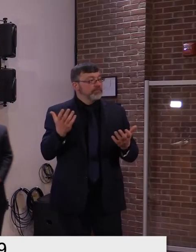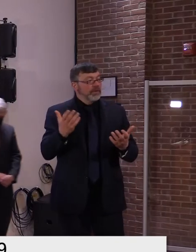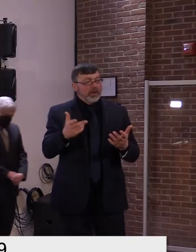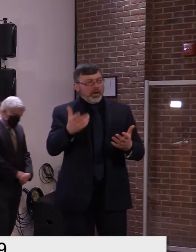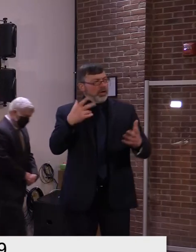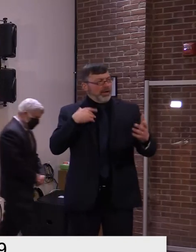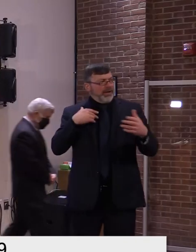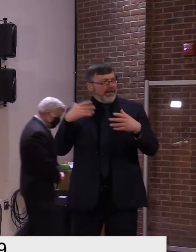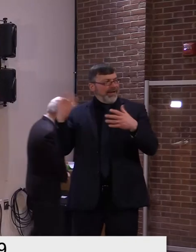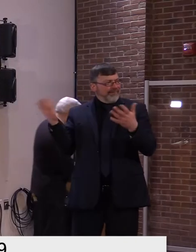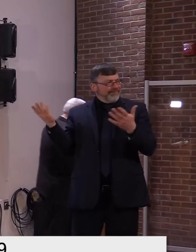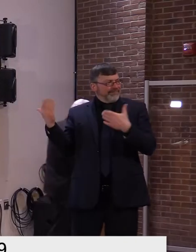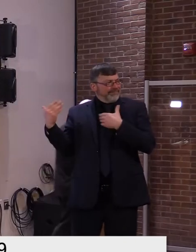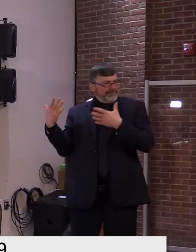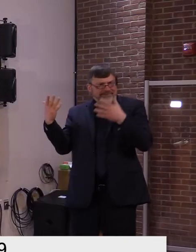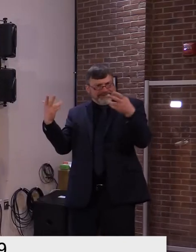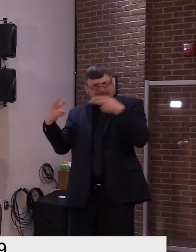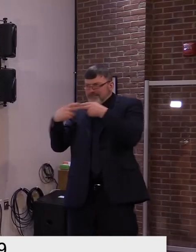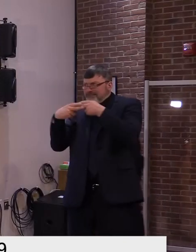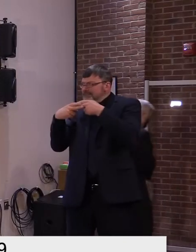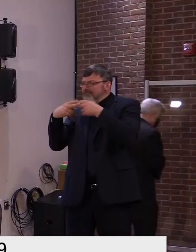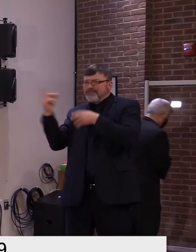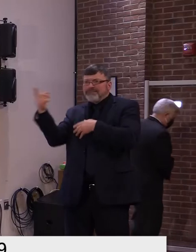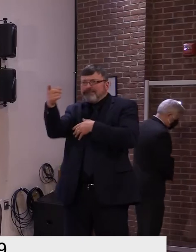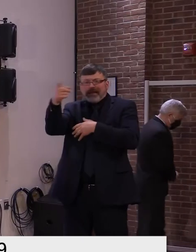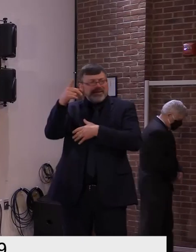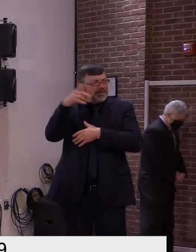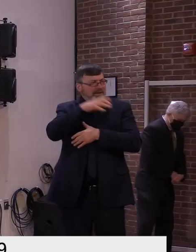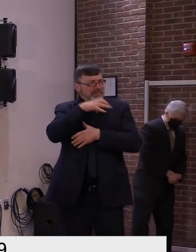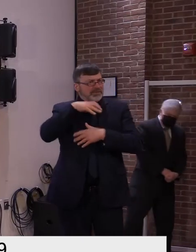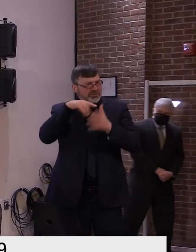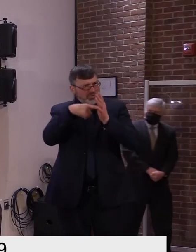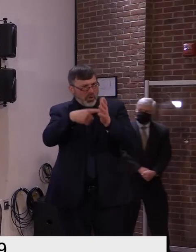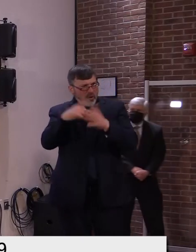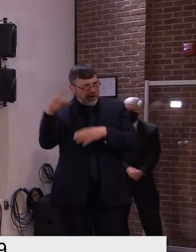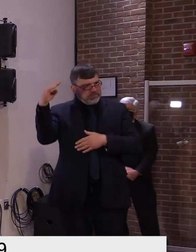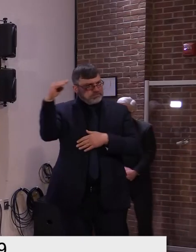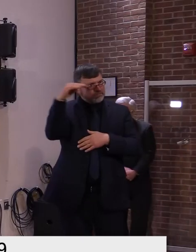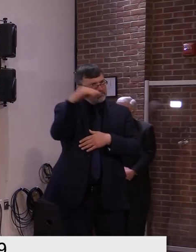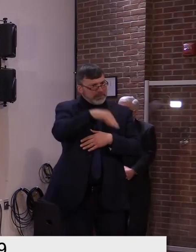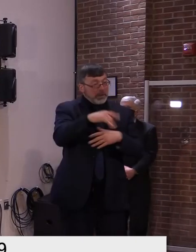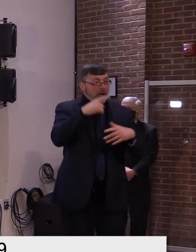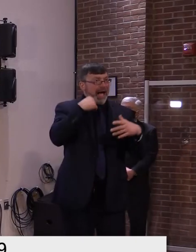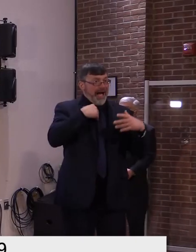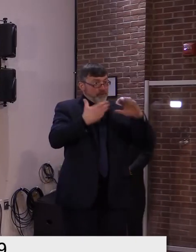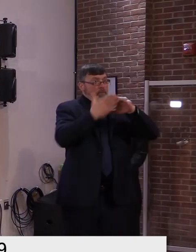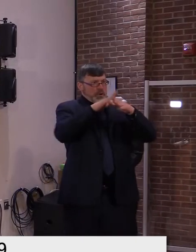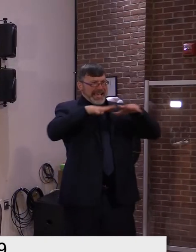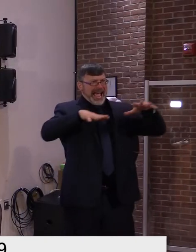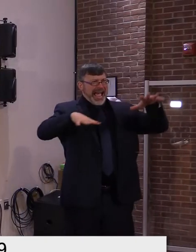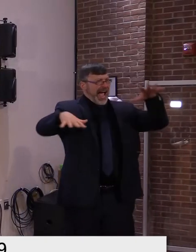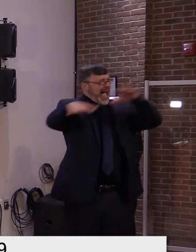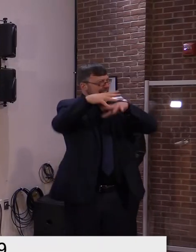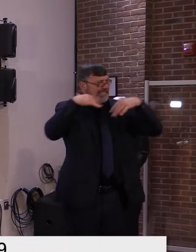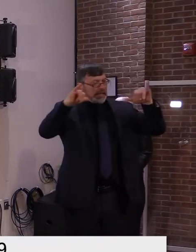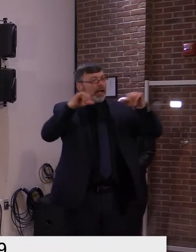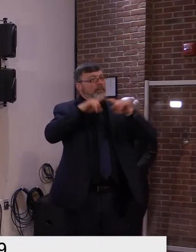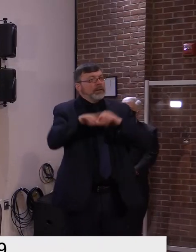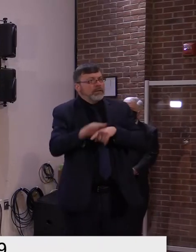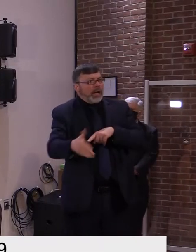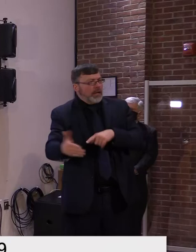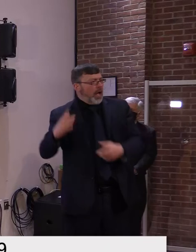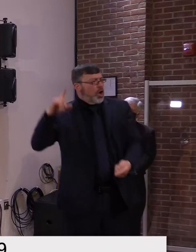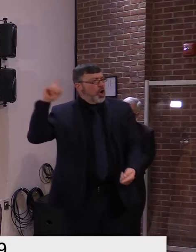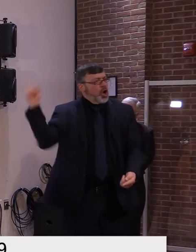at long-term care facilities. And maybe we're seeing a little bit of the demonstration, if you will, of community immunity within